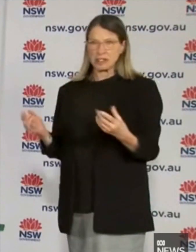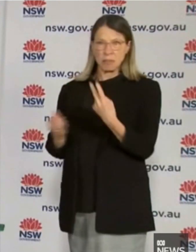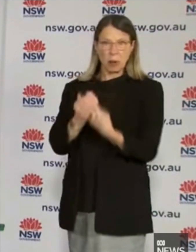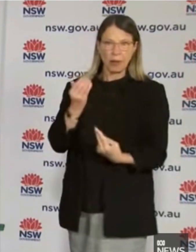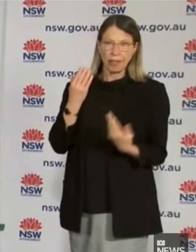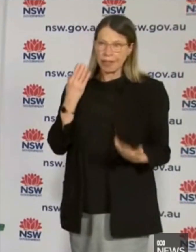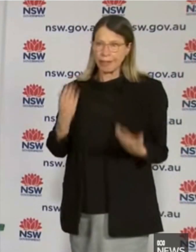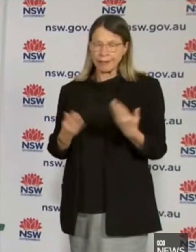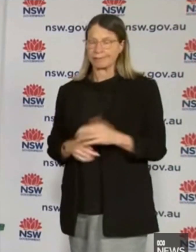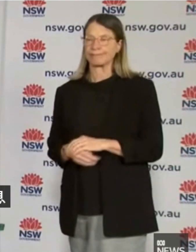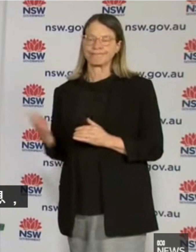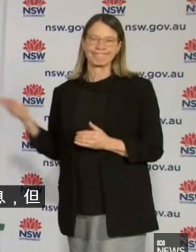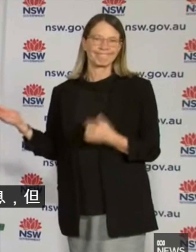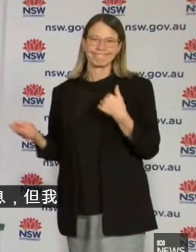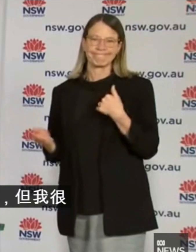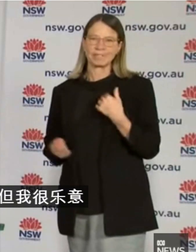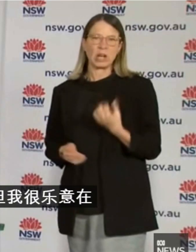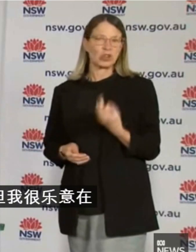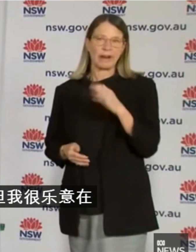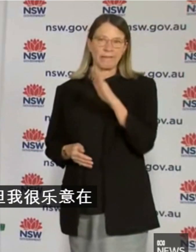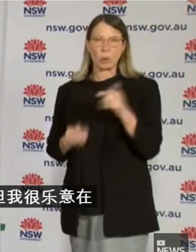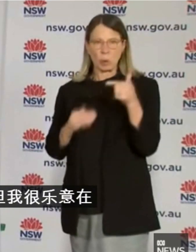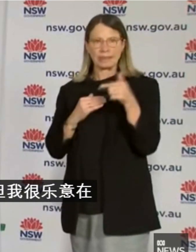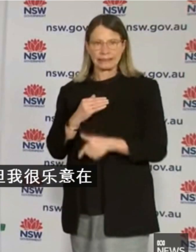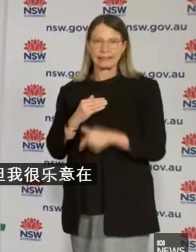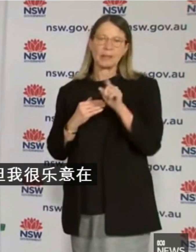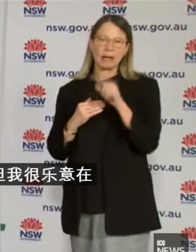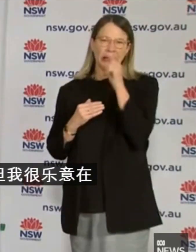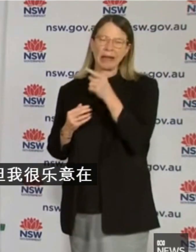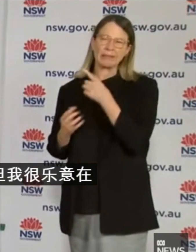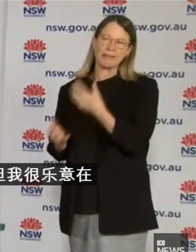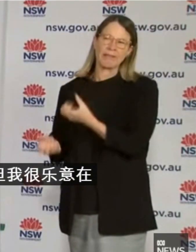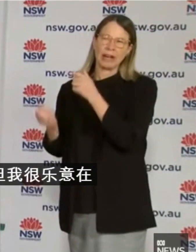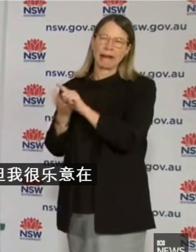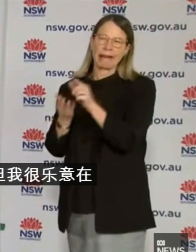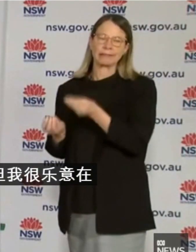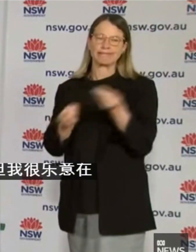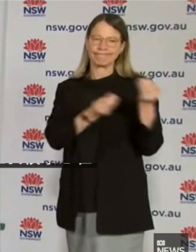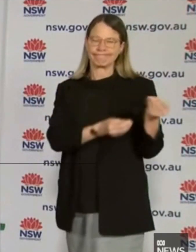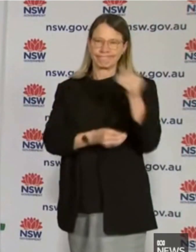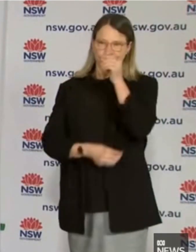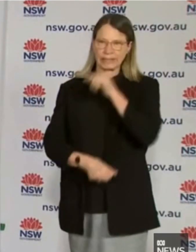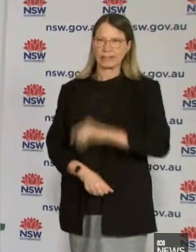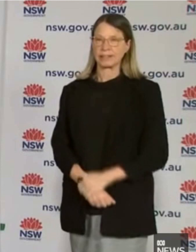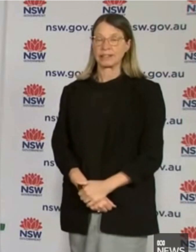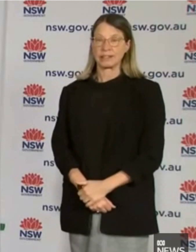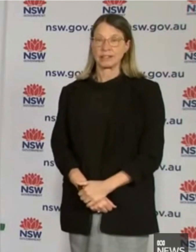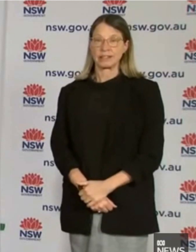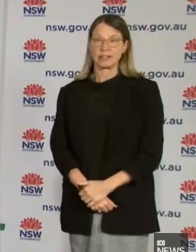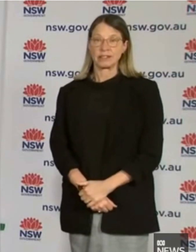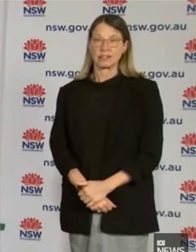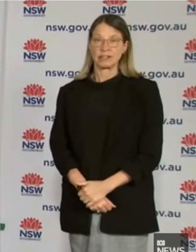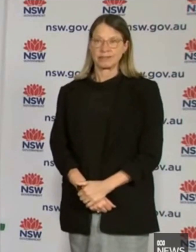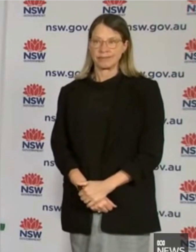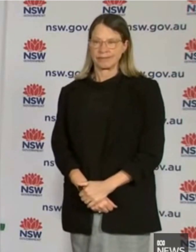that detail for you, but I'm happy to provide that afterwards. The cases that we're aware of